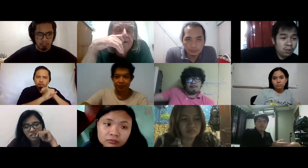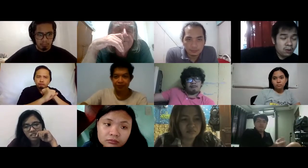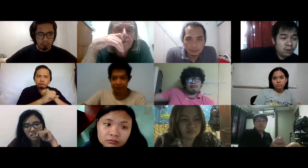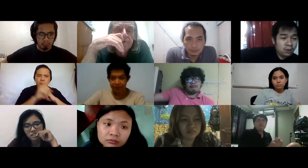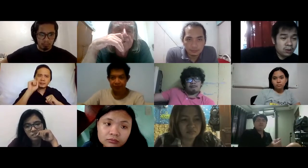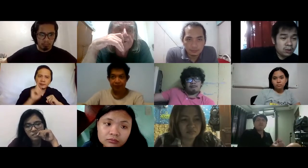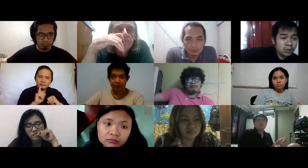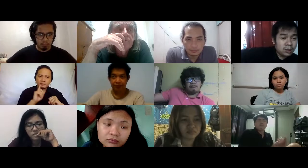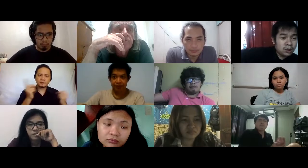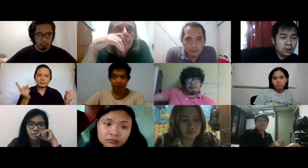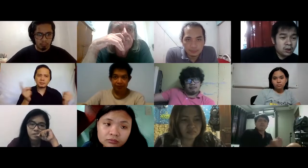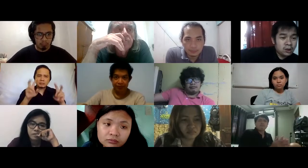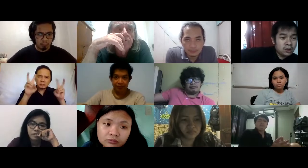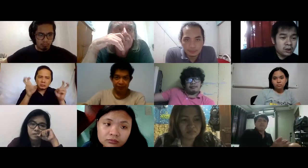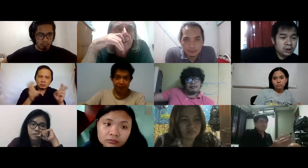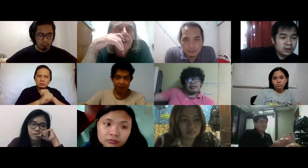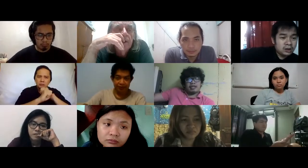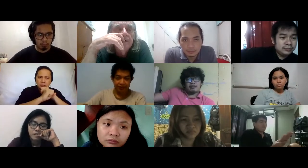deaf issues.